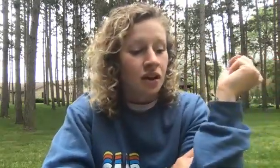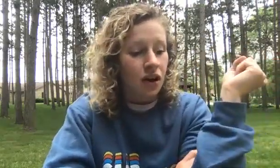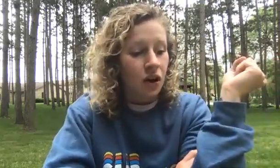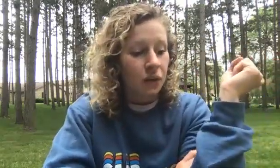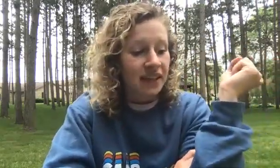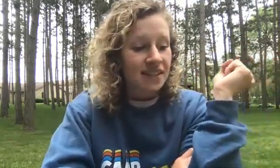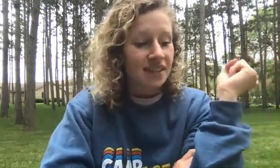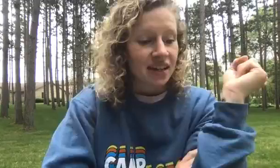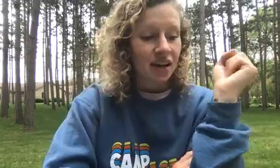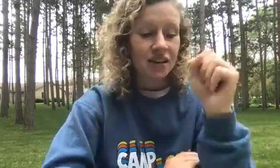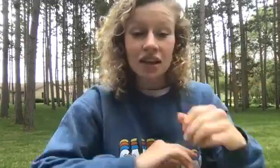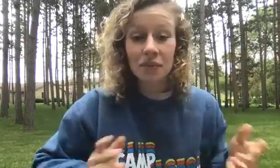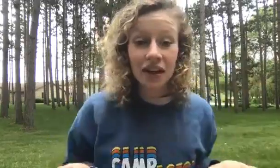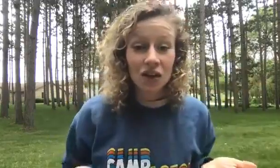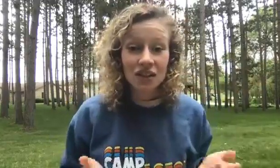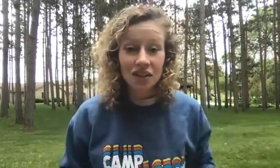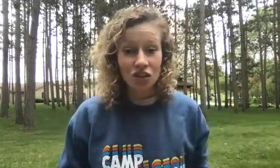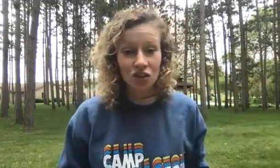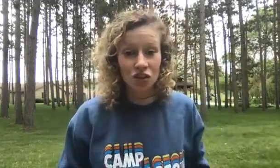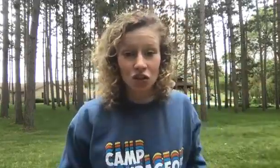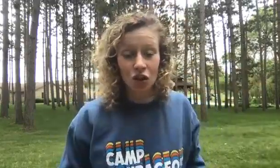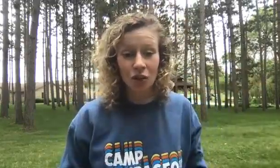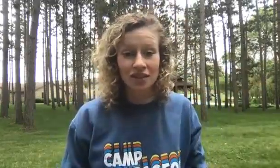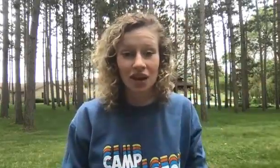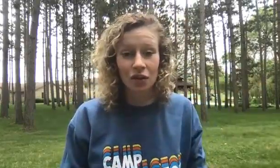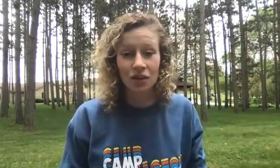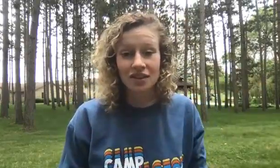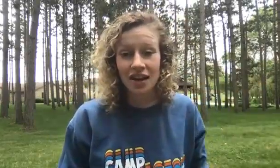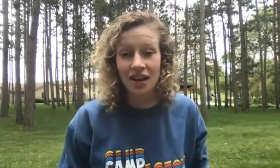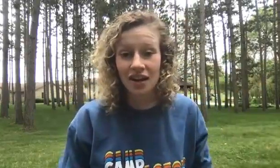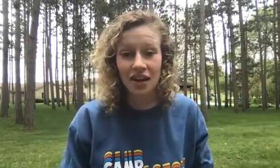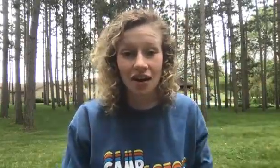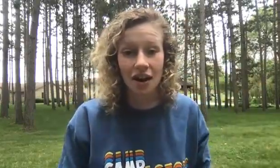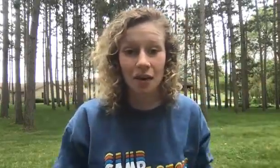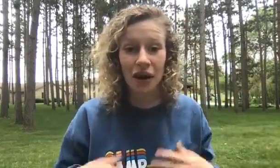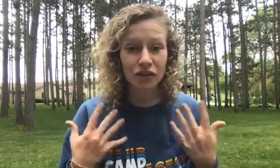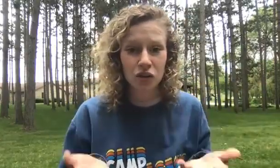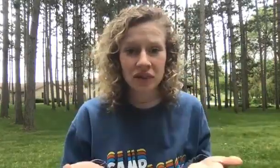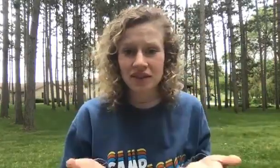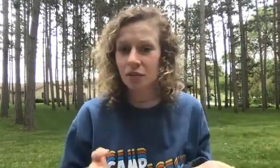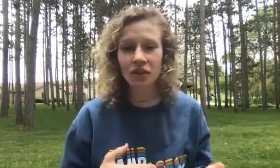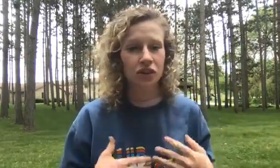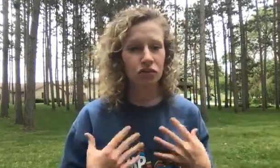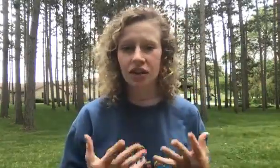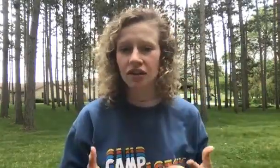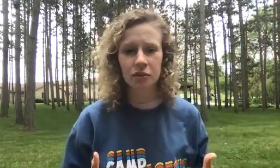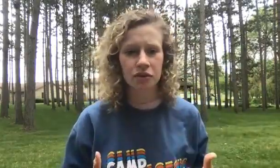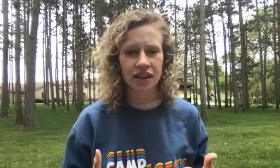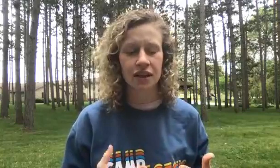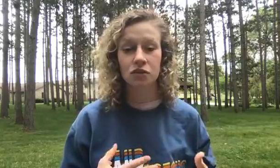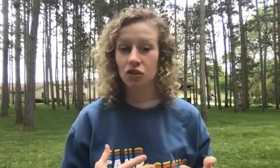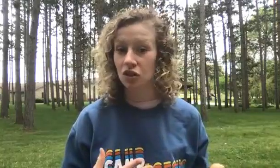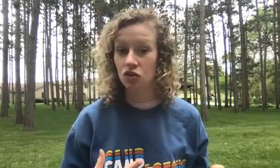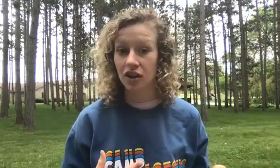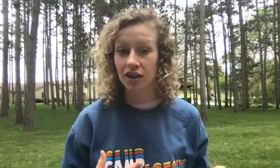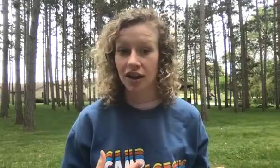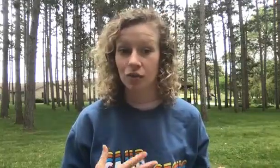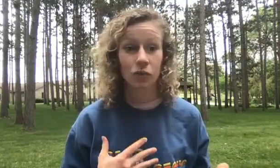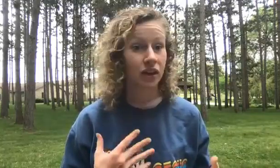Oh, let's see. Something else that's good to know is how to say, after you meet someone and you tell them your name, so let's try again. We